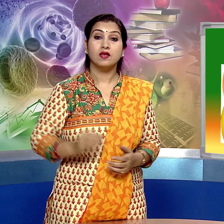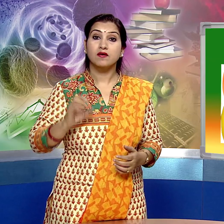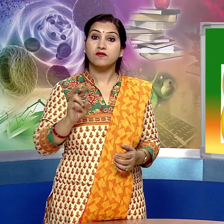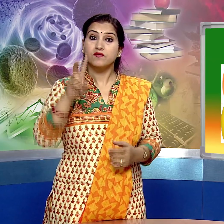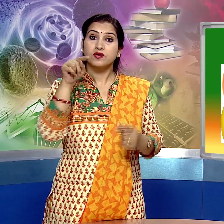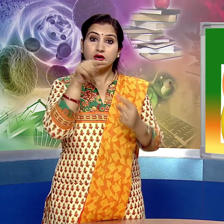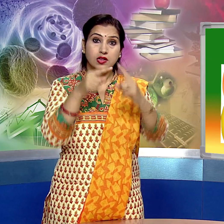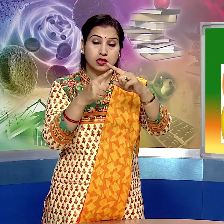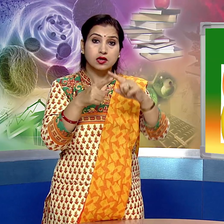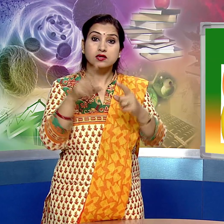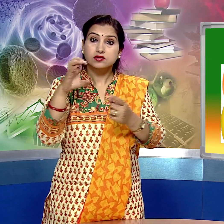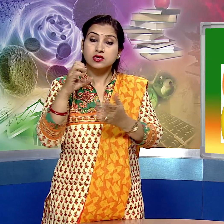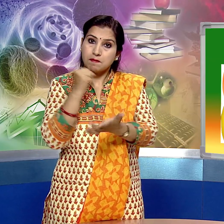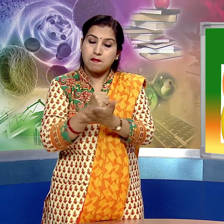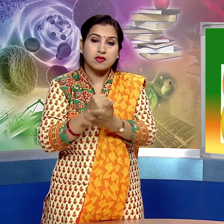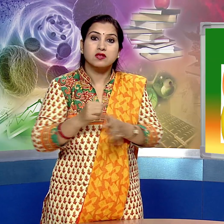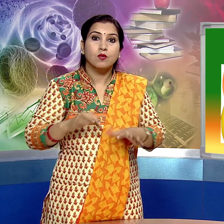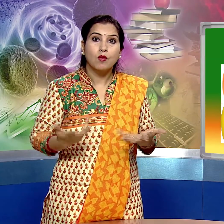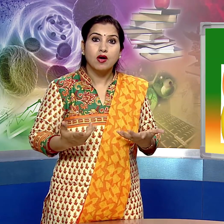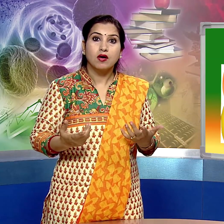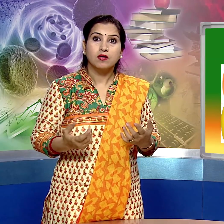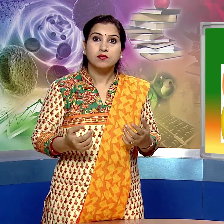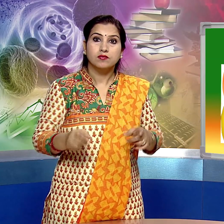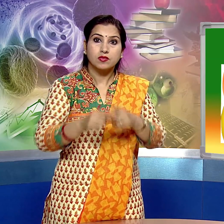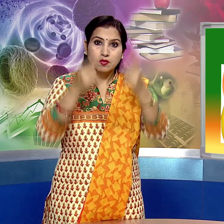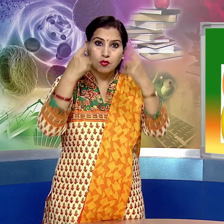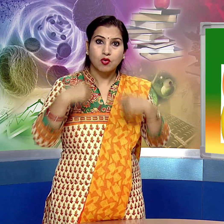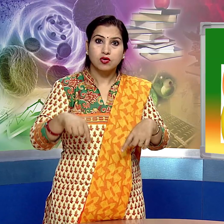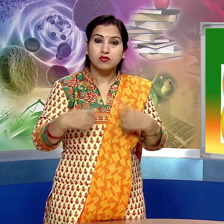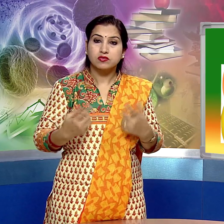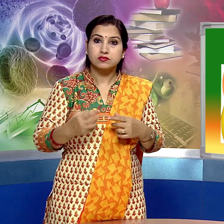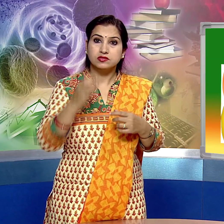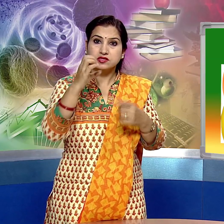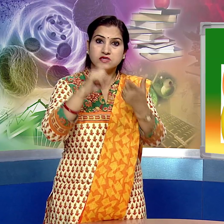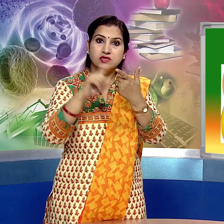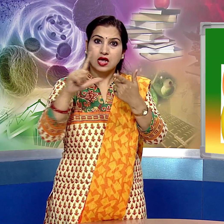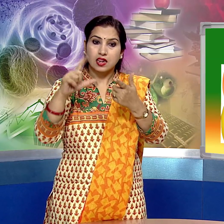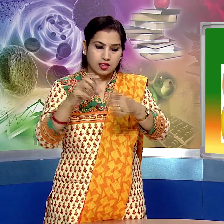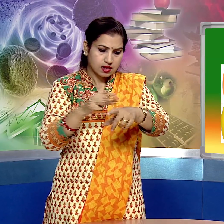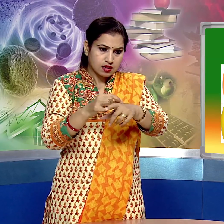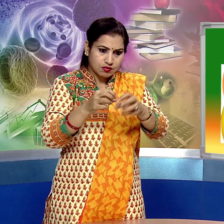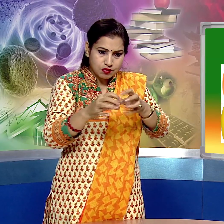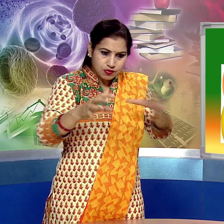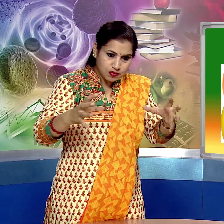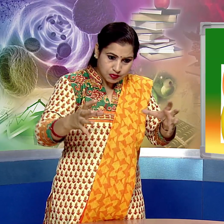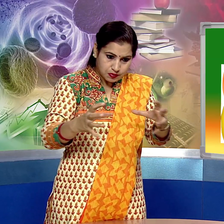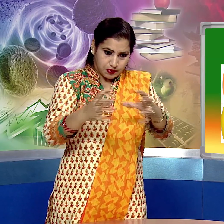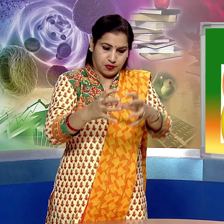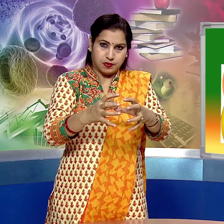Vitamin C is necessary for formation of a substance that holds cells